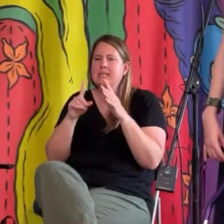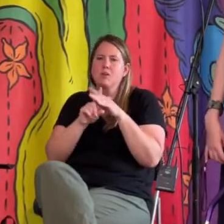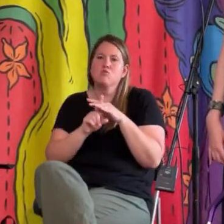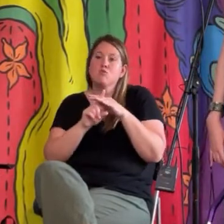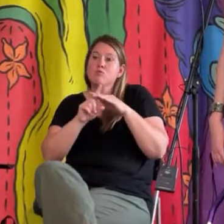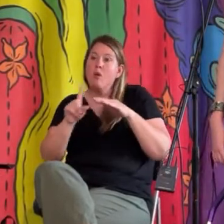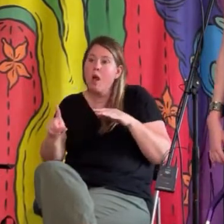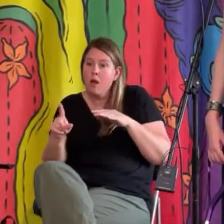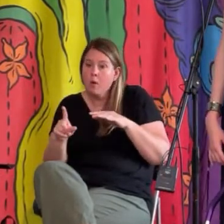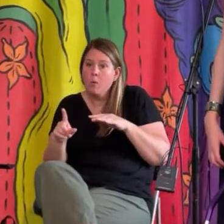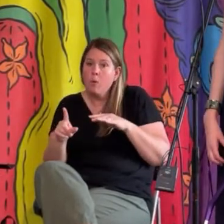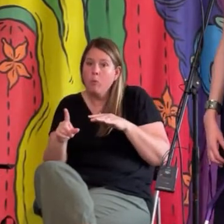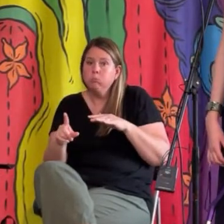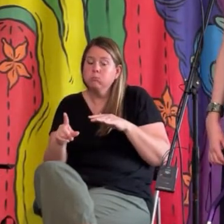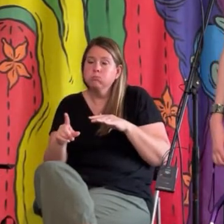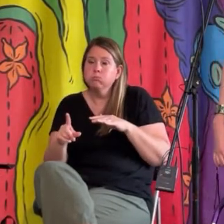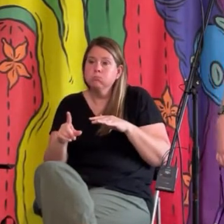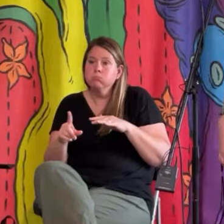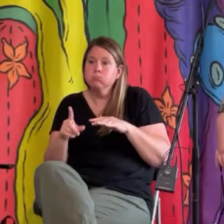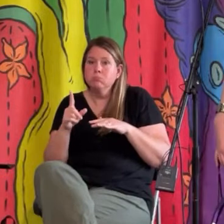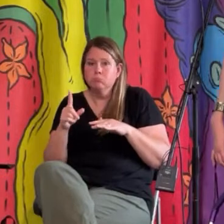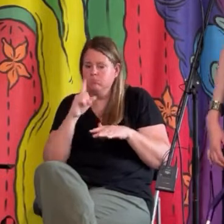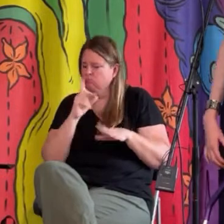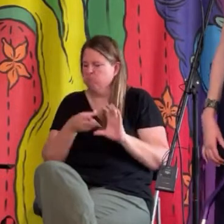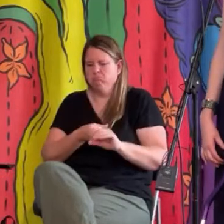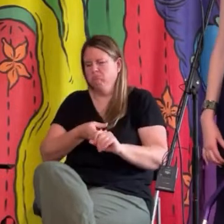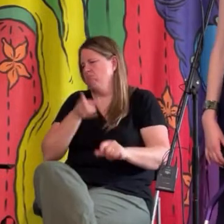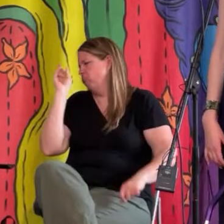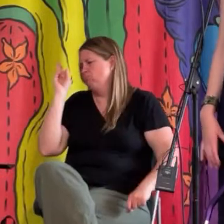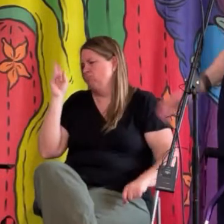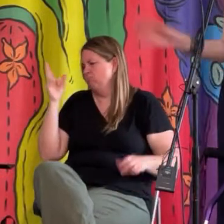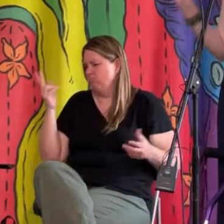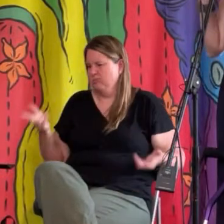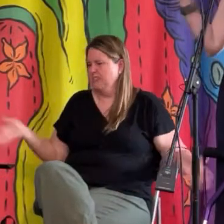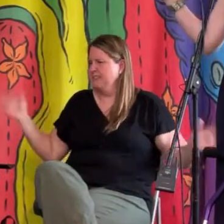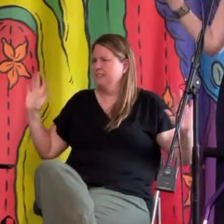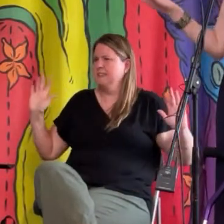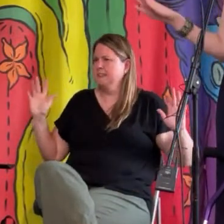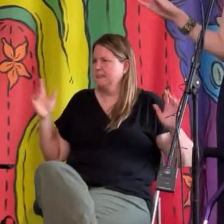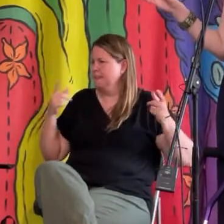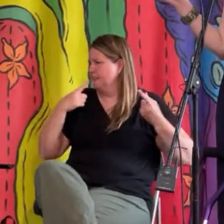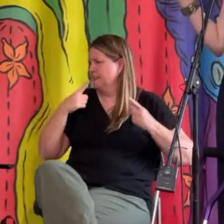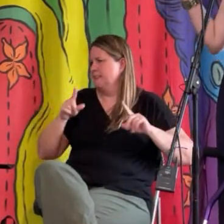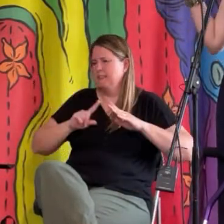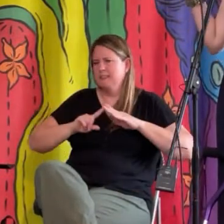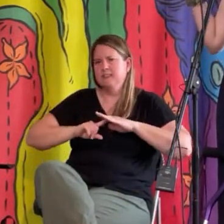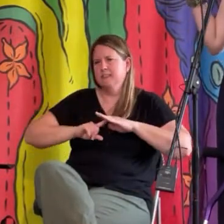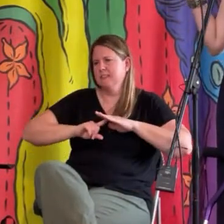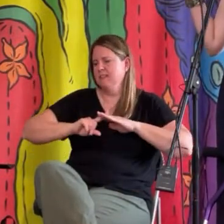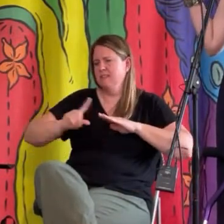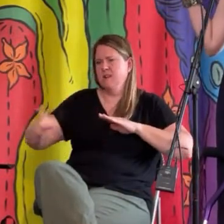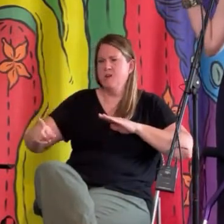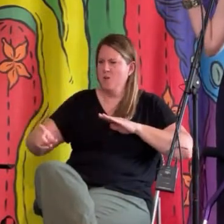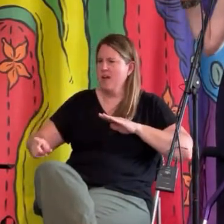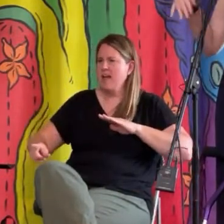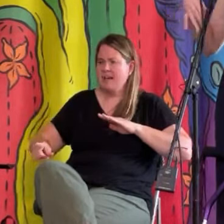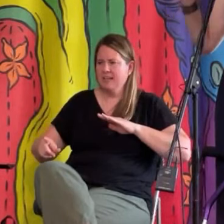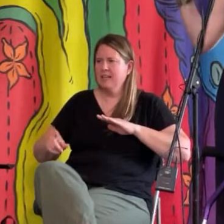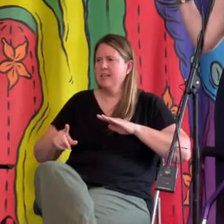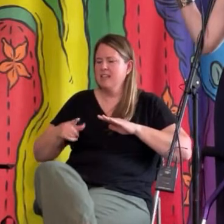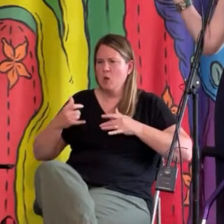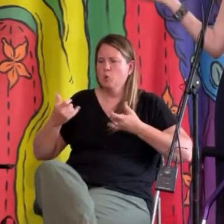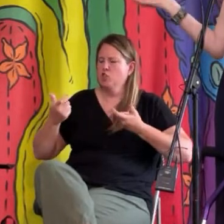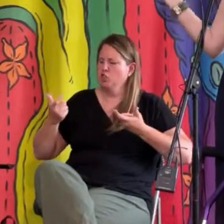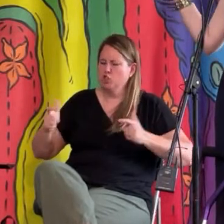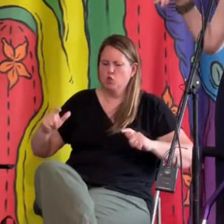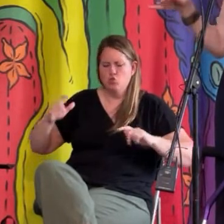away. He was loud quitting. He wasn't fire quitting. He was fully running away to join the circus. And there was a